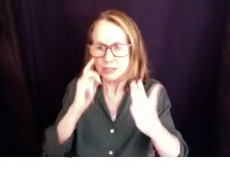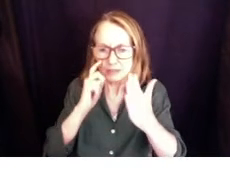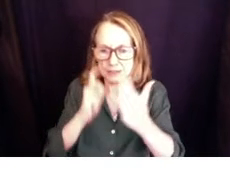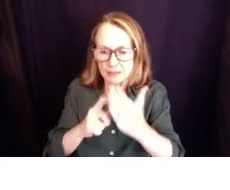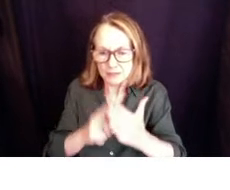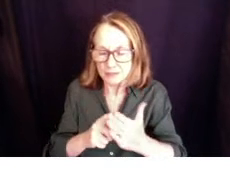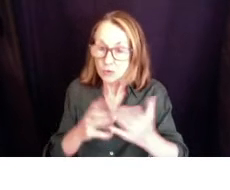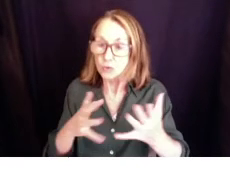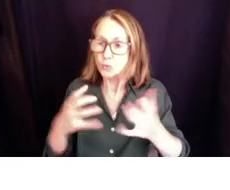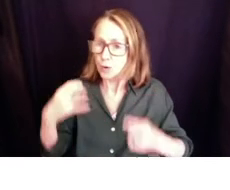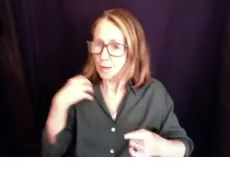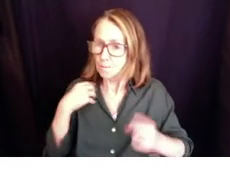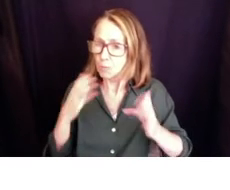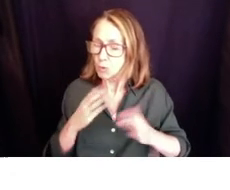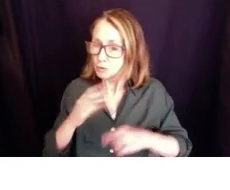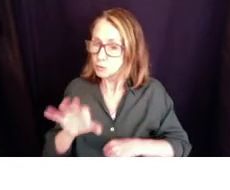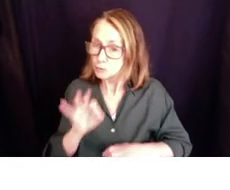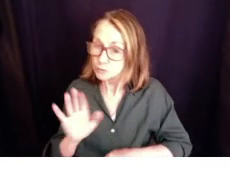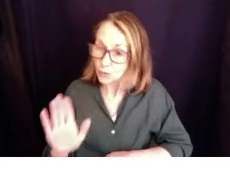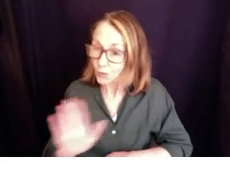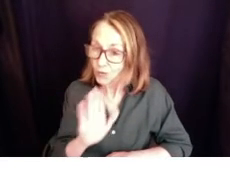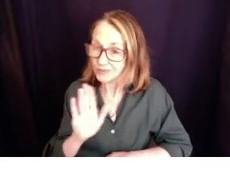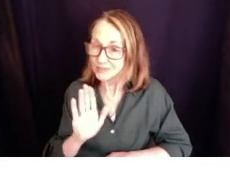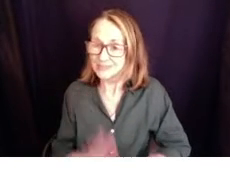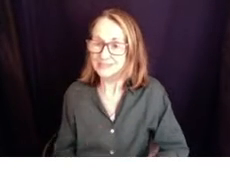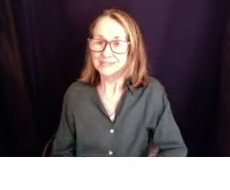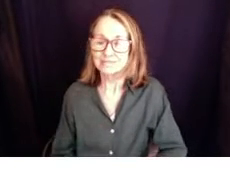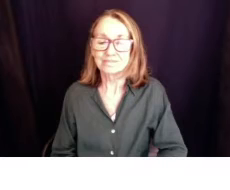very easily and make them choose yours.